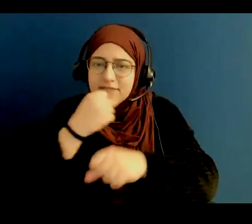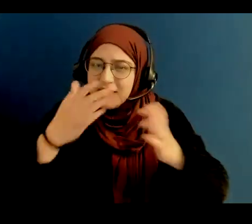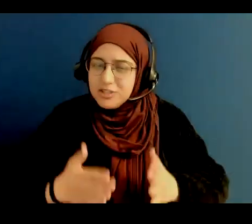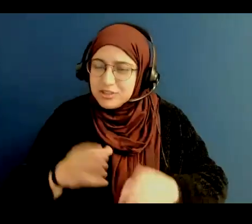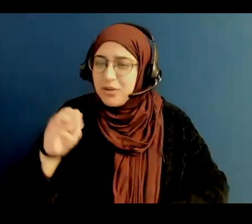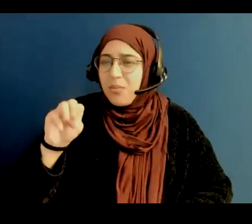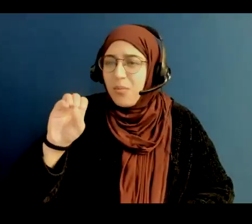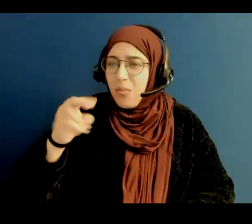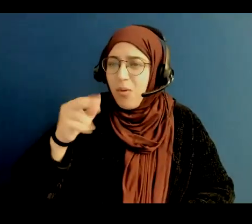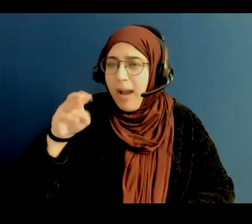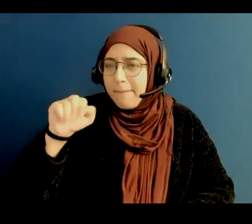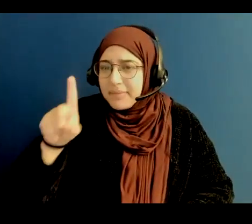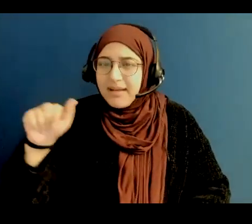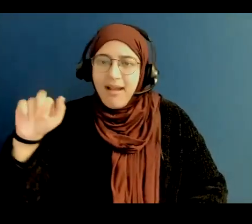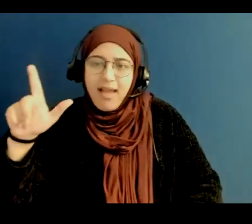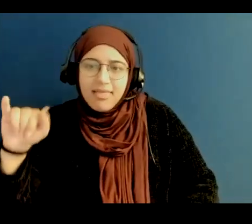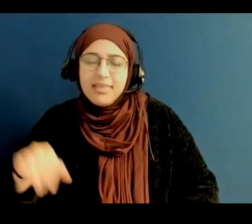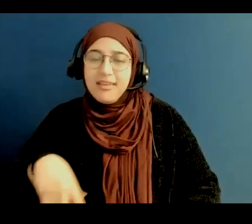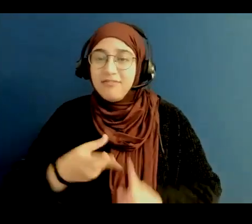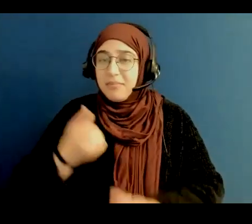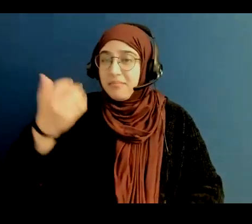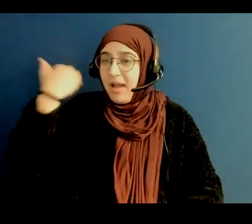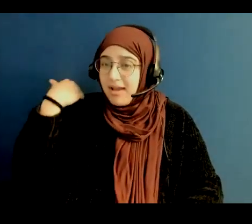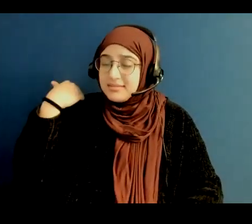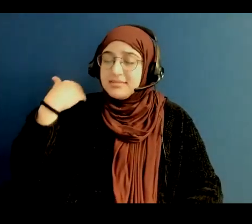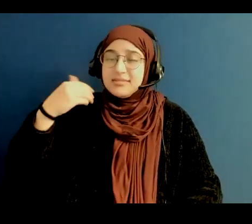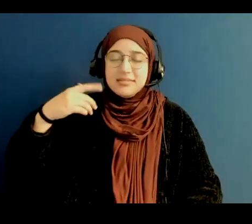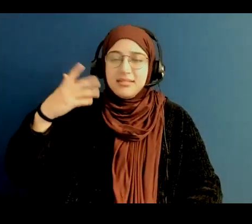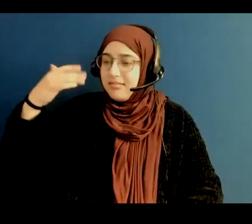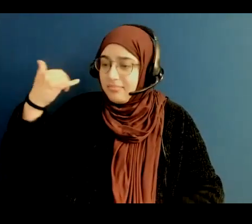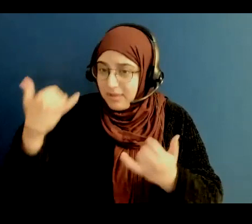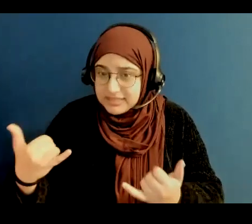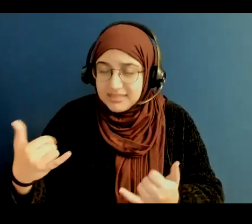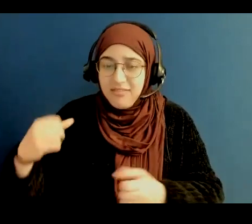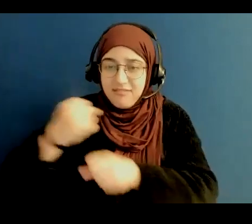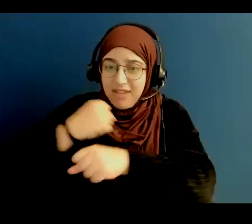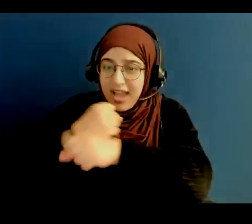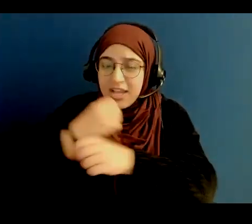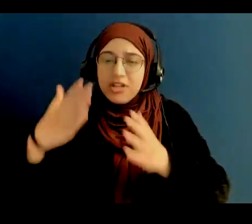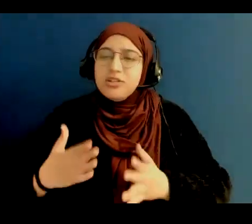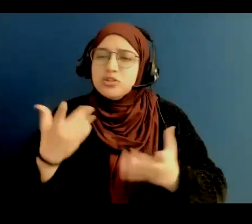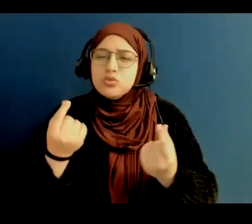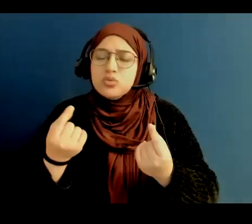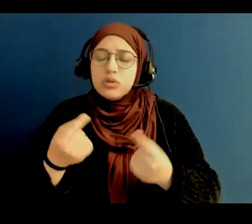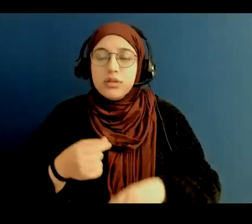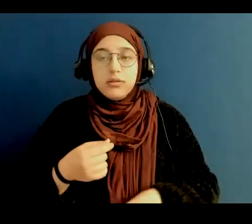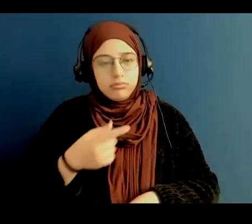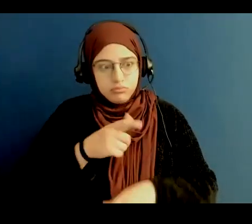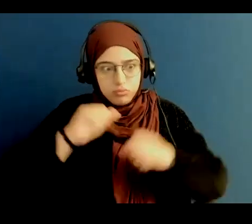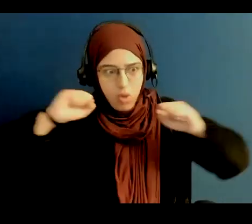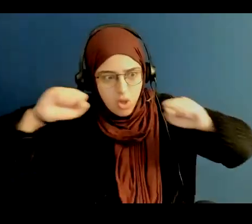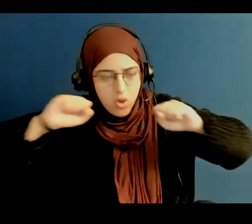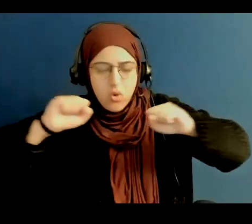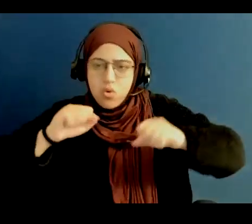from the past and from the present. What happens is that when you're working out, you are extremely disciplined. You don't go and